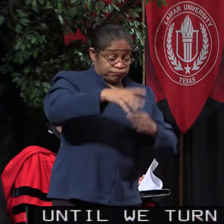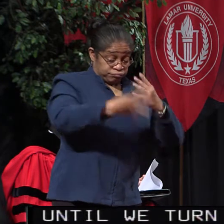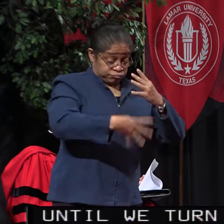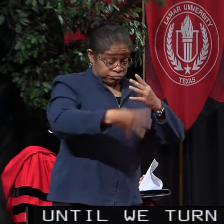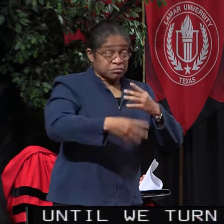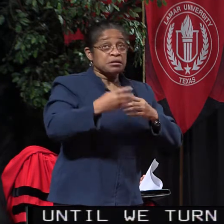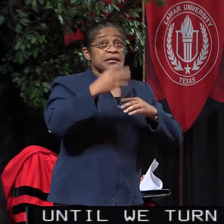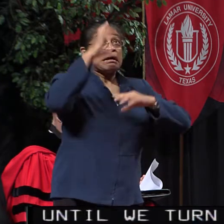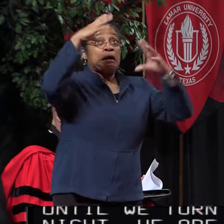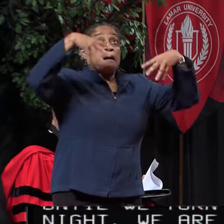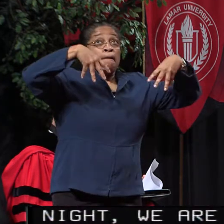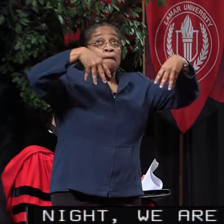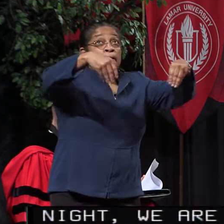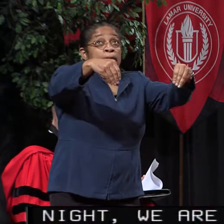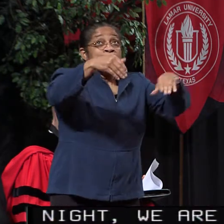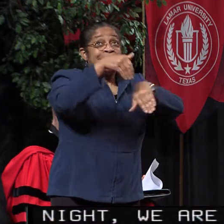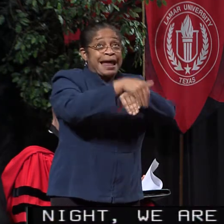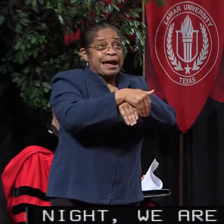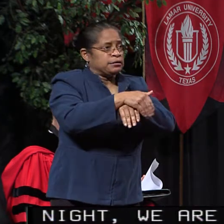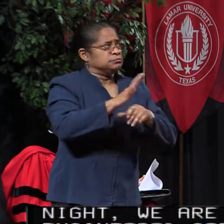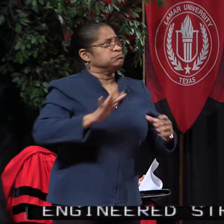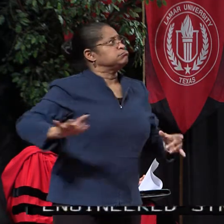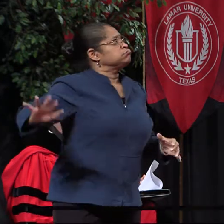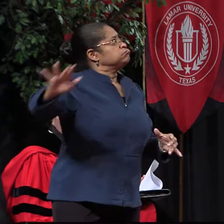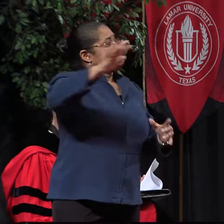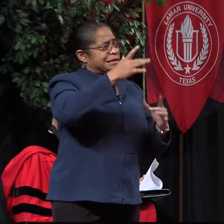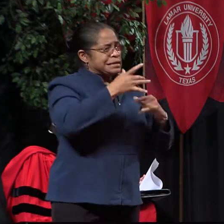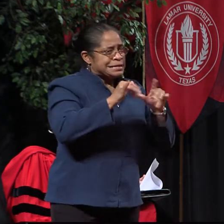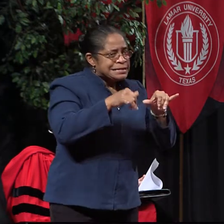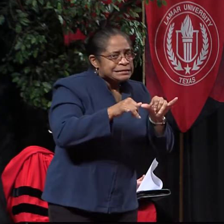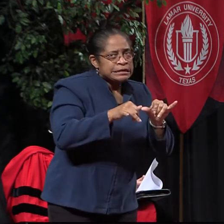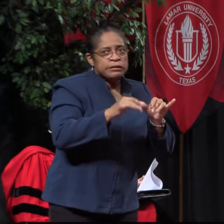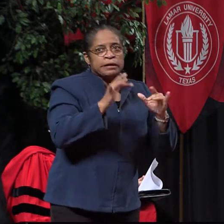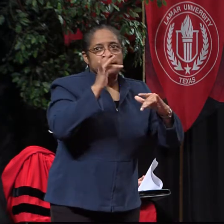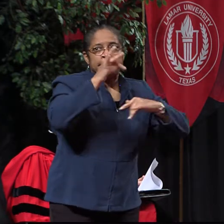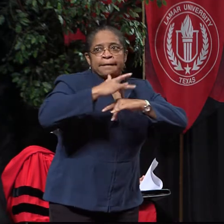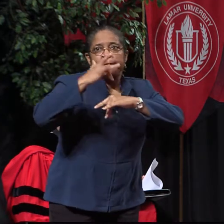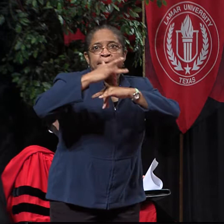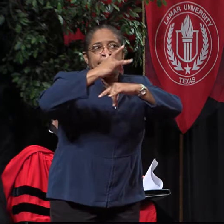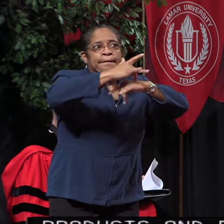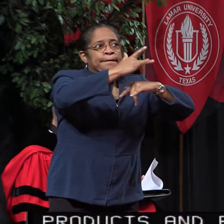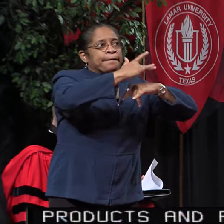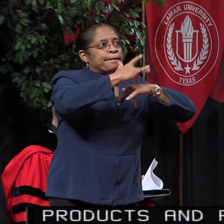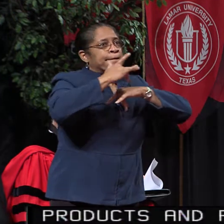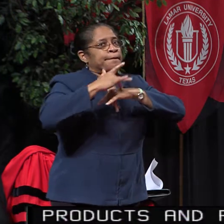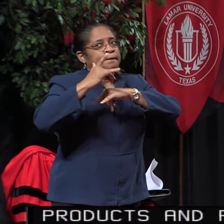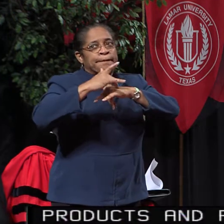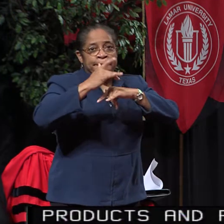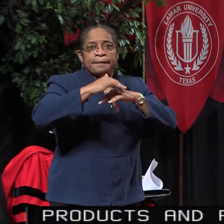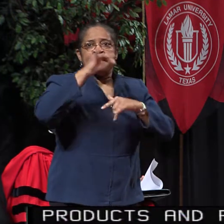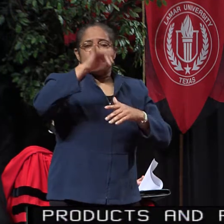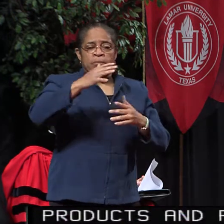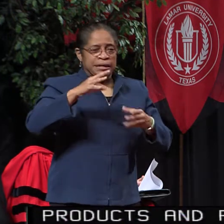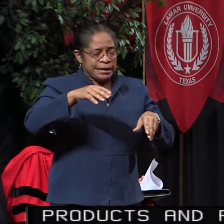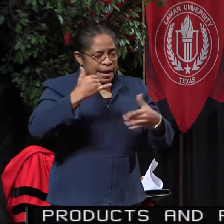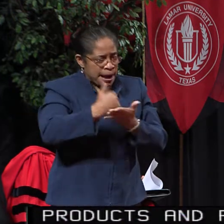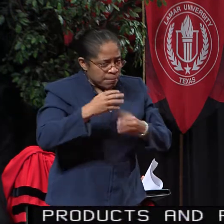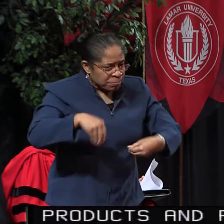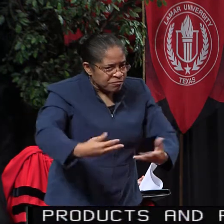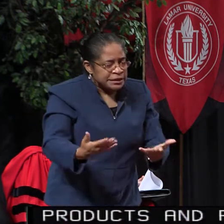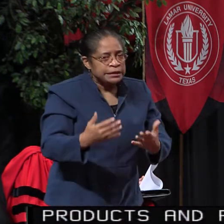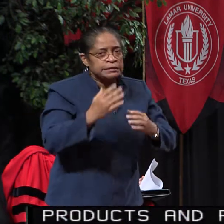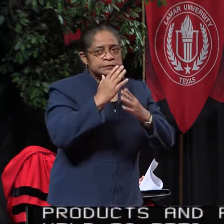engineered structures, systems, products, and processes. They help to feed, shelter,